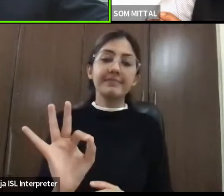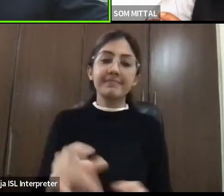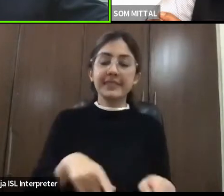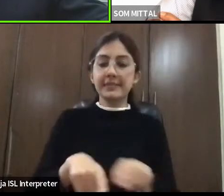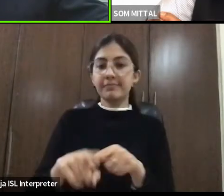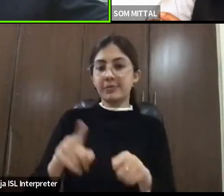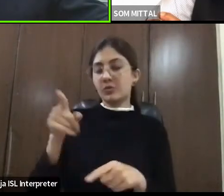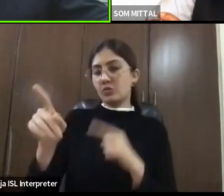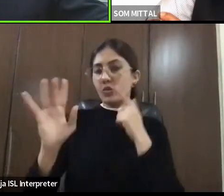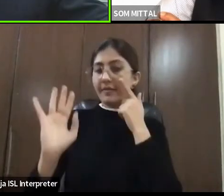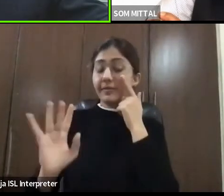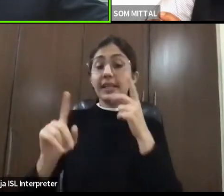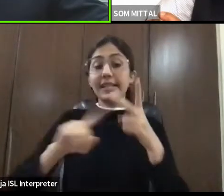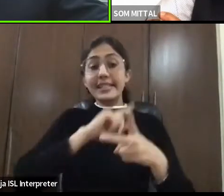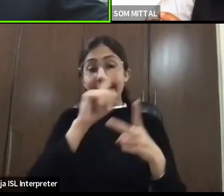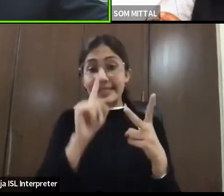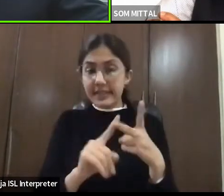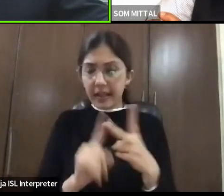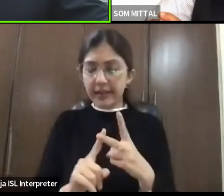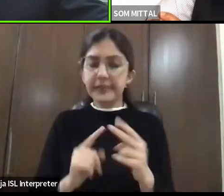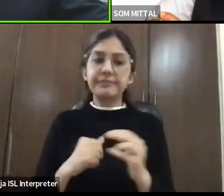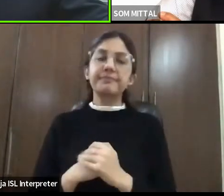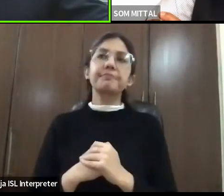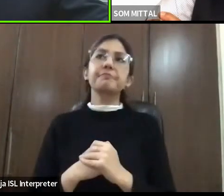organization. One. Two is to very